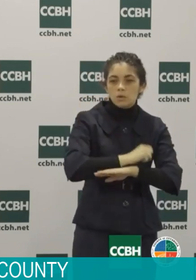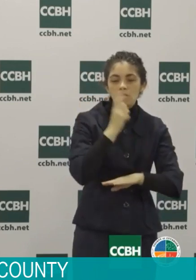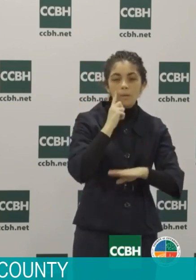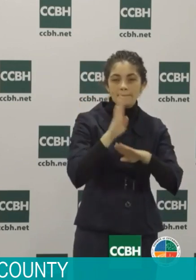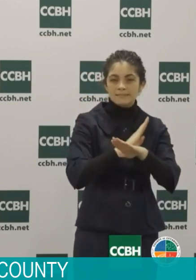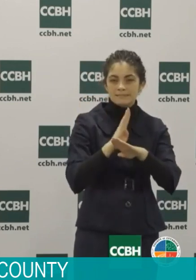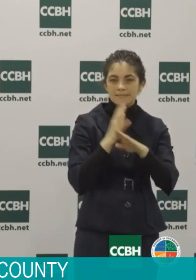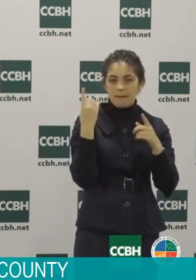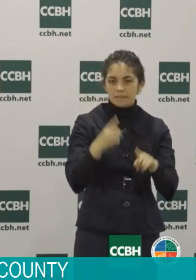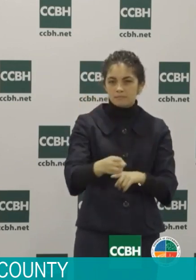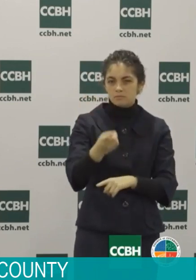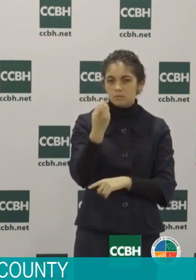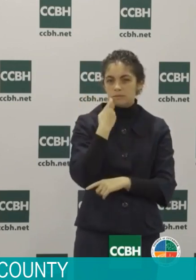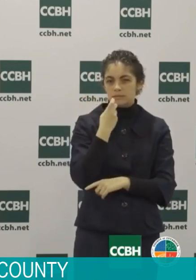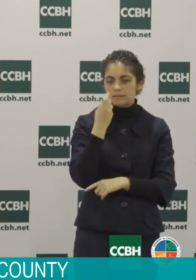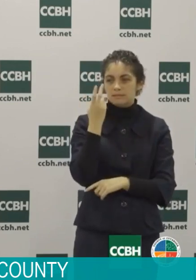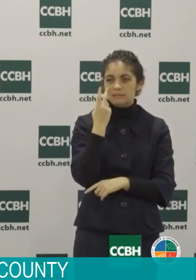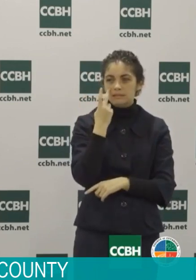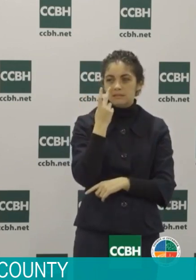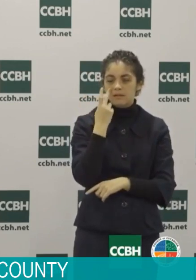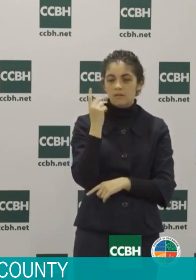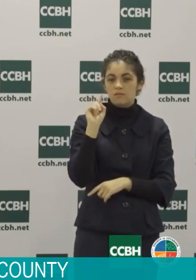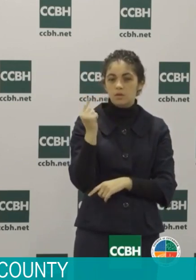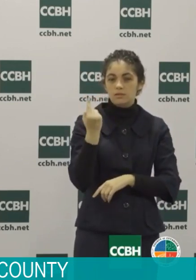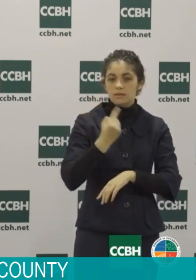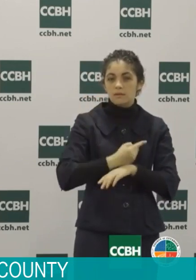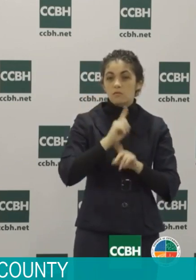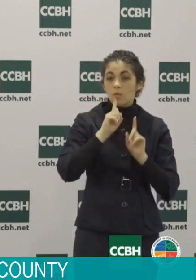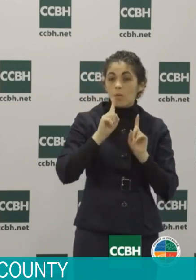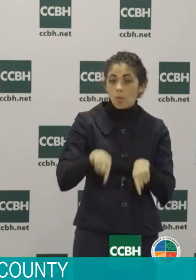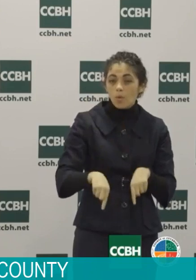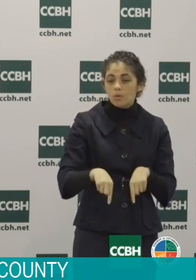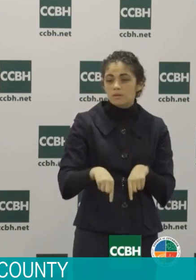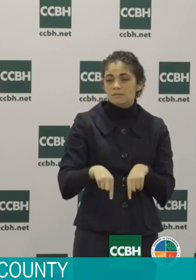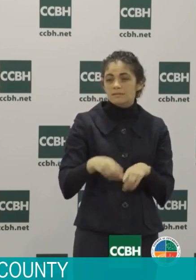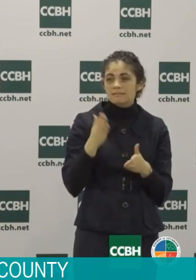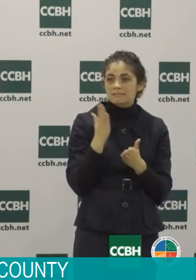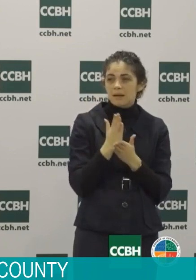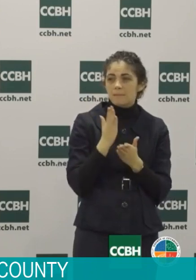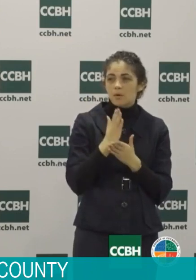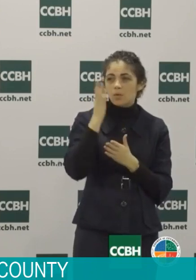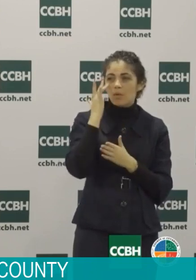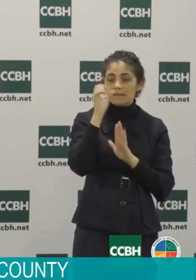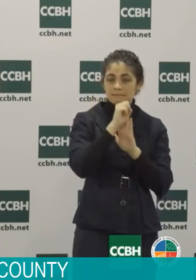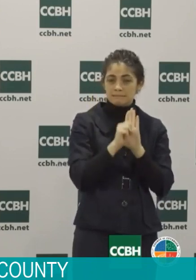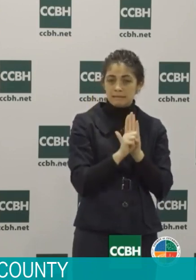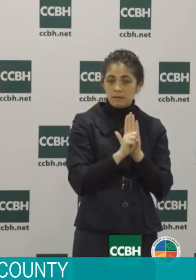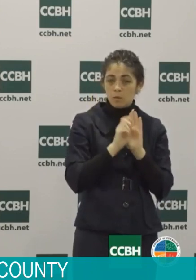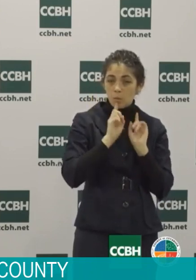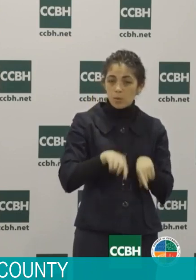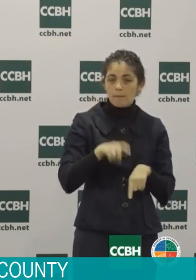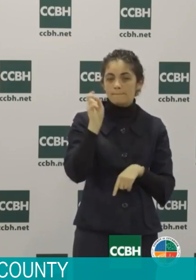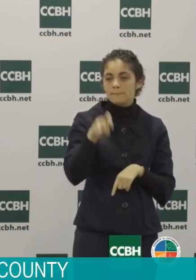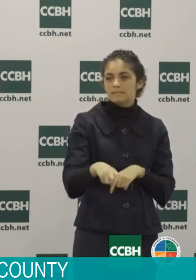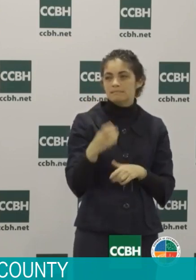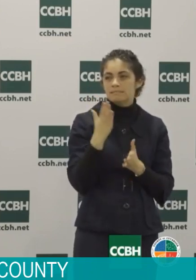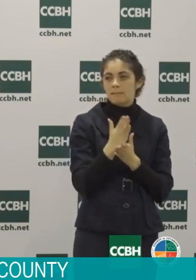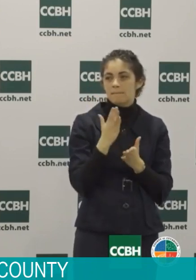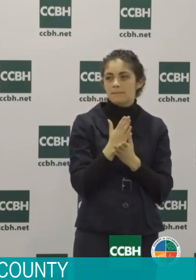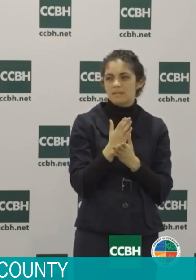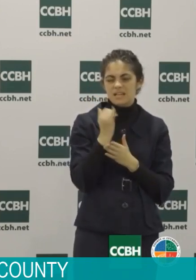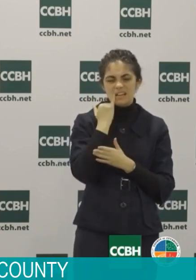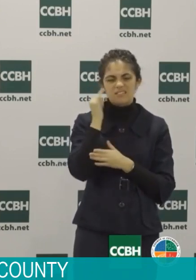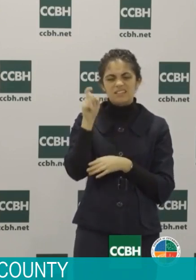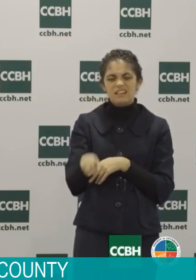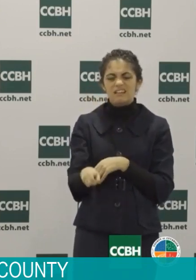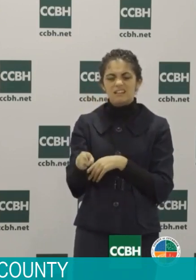business that you heard about. We've had our first instance where a business was closed based on a state order regarding whether the business was